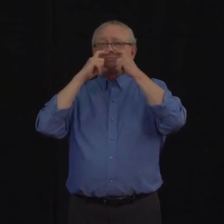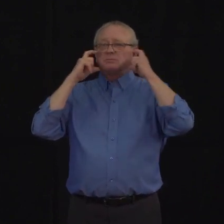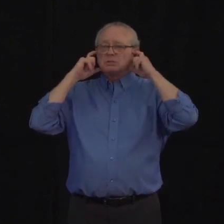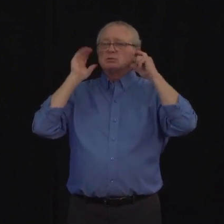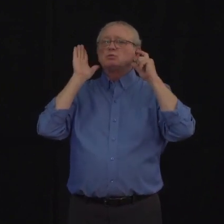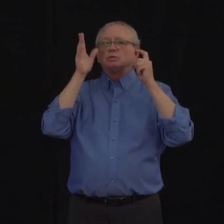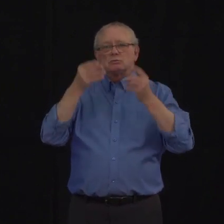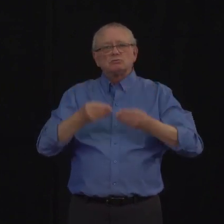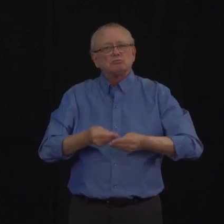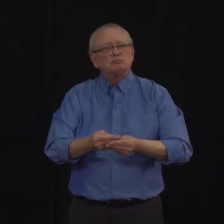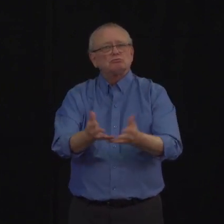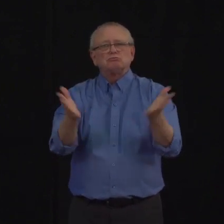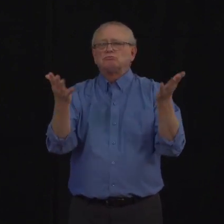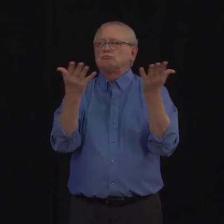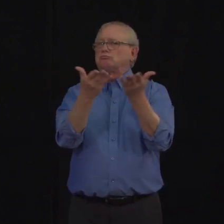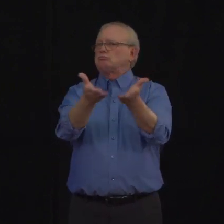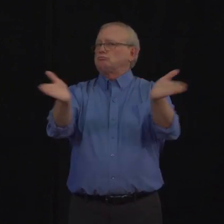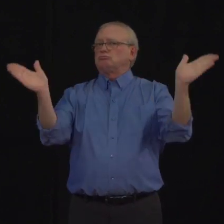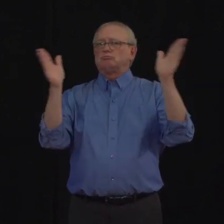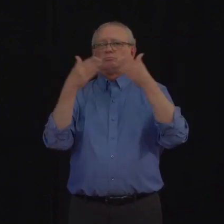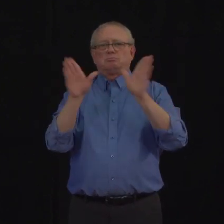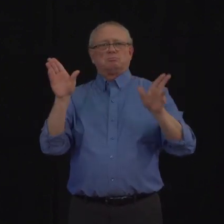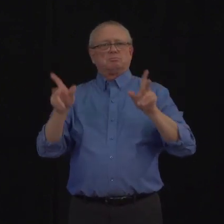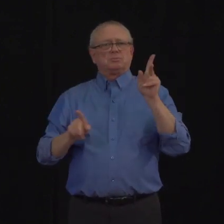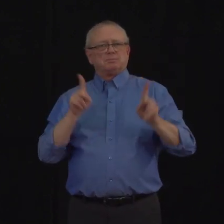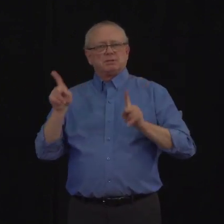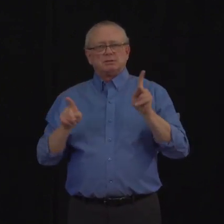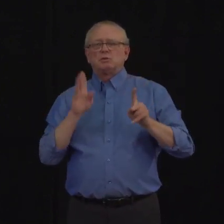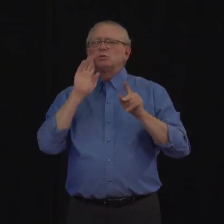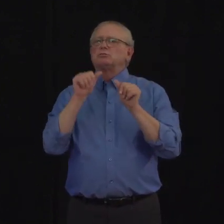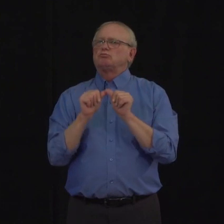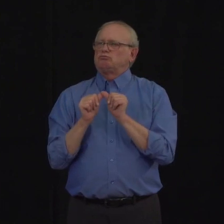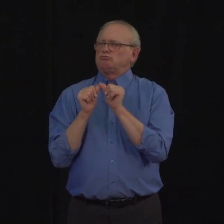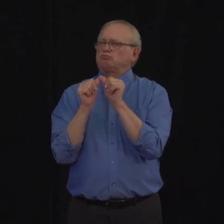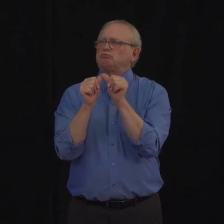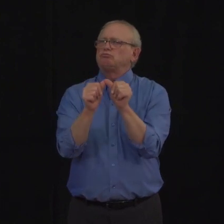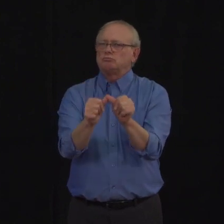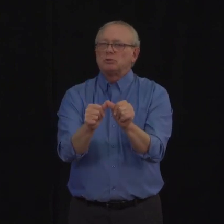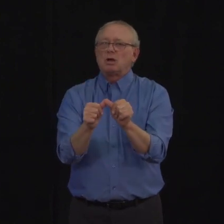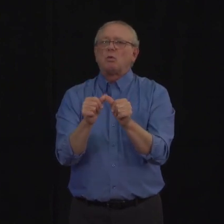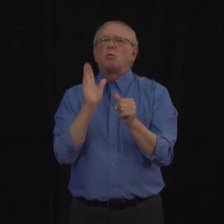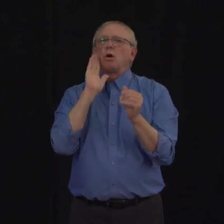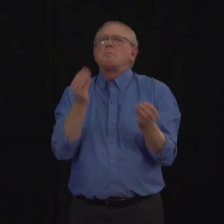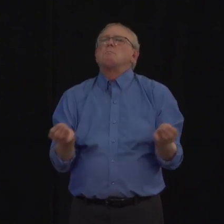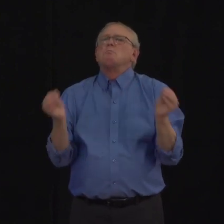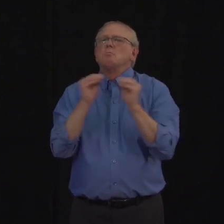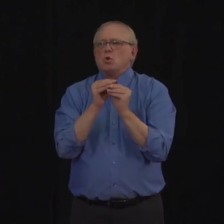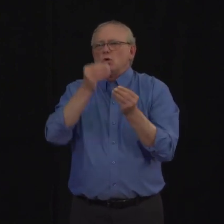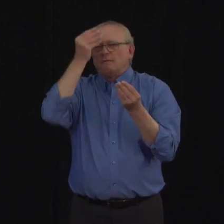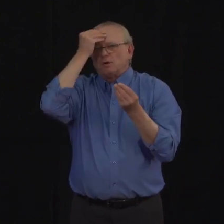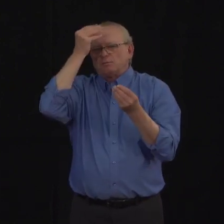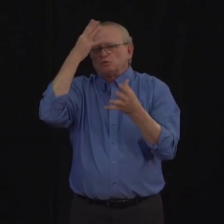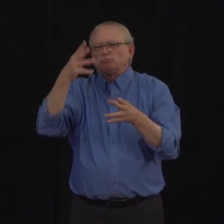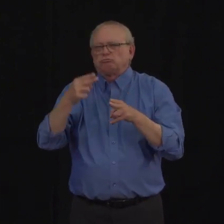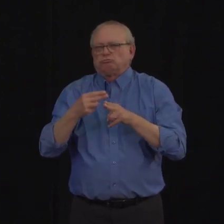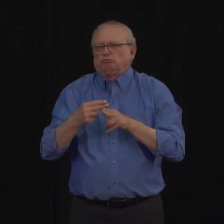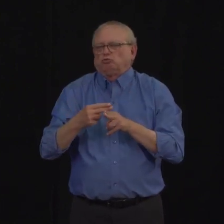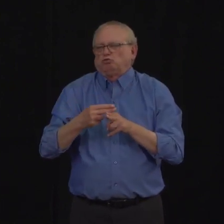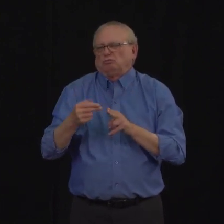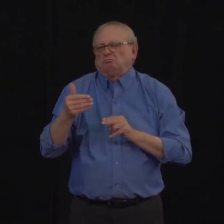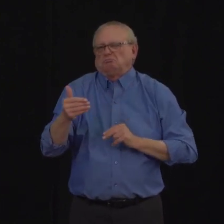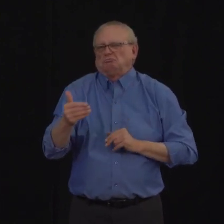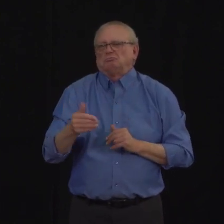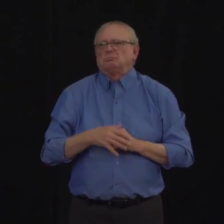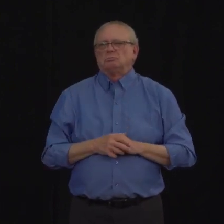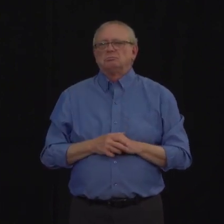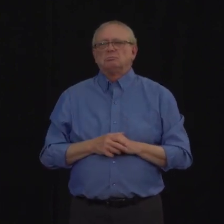soon. Remember, the best way to prevent the spread of COVID-19 is through physical distancing and good hygiene.